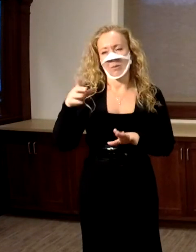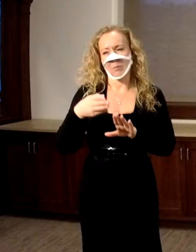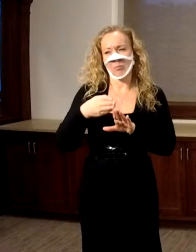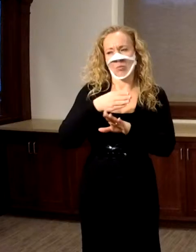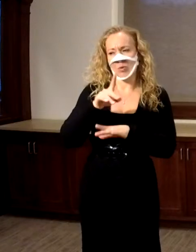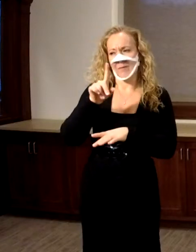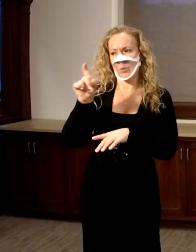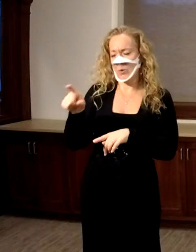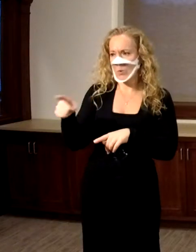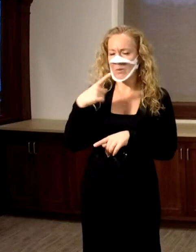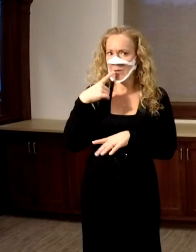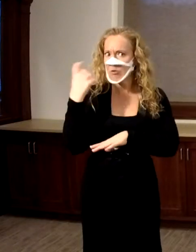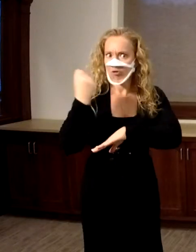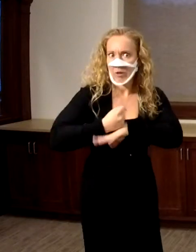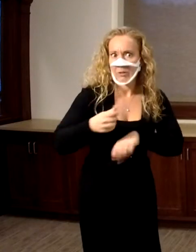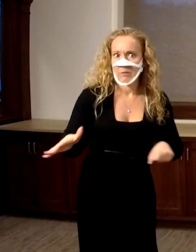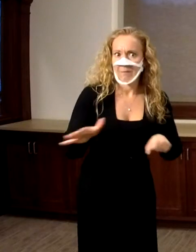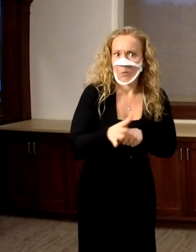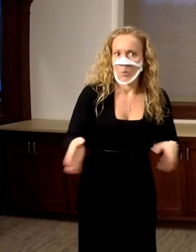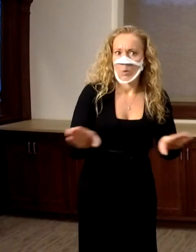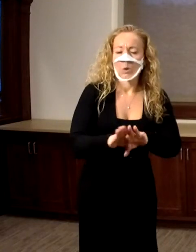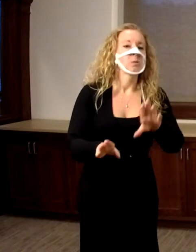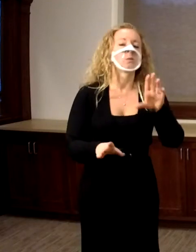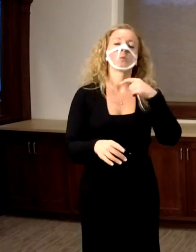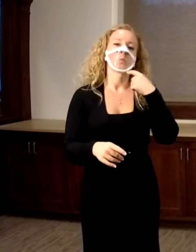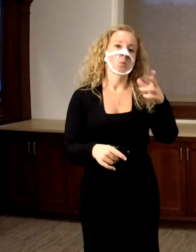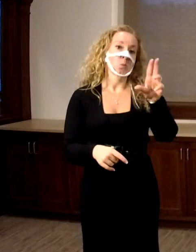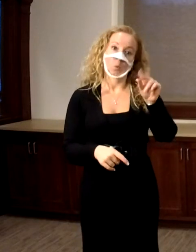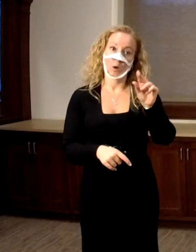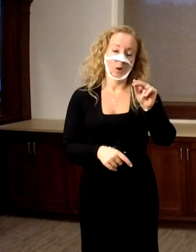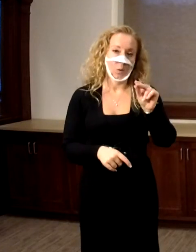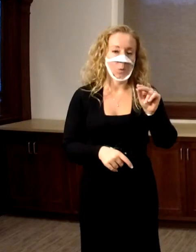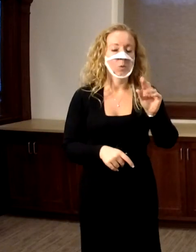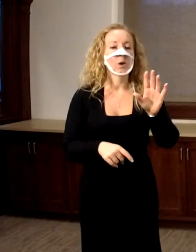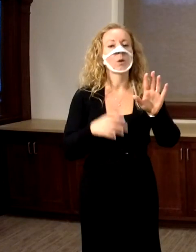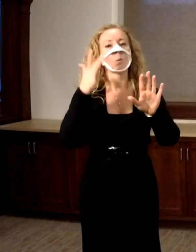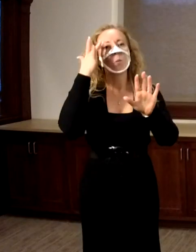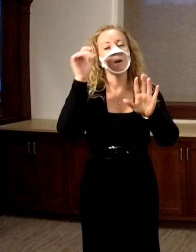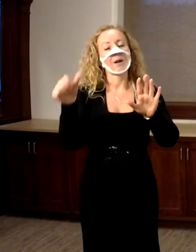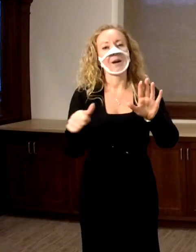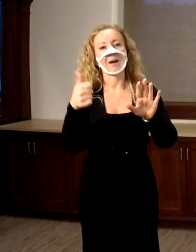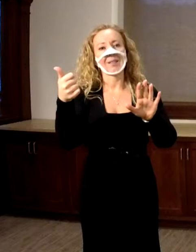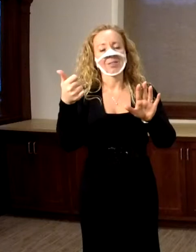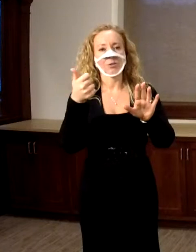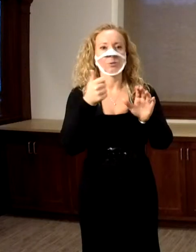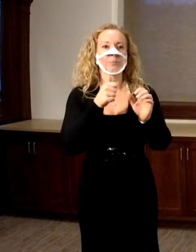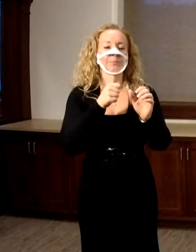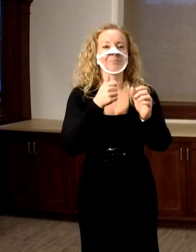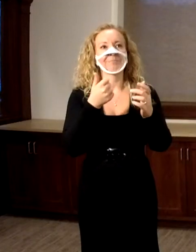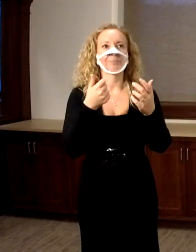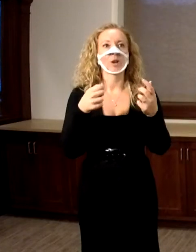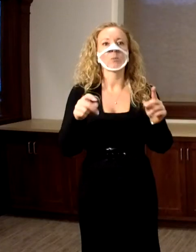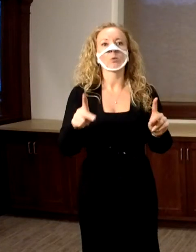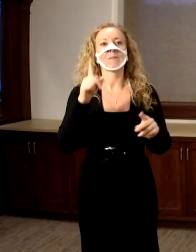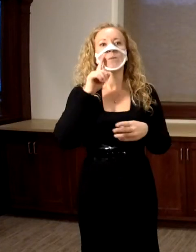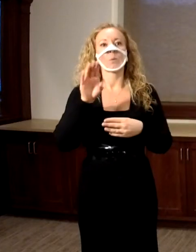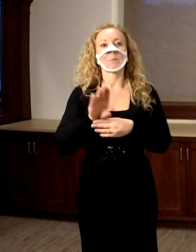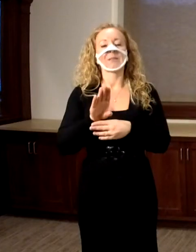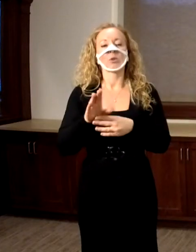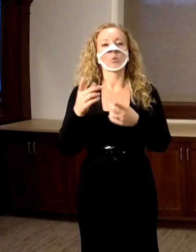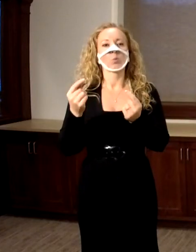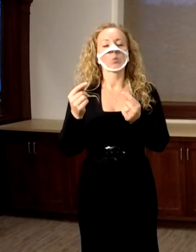is this a total shutdown that's coming? And the answer was no, because there are other opportunities for businesses to